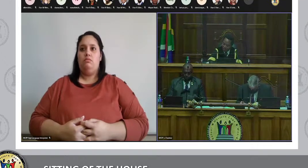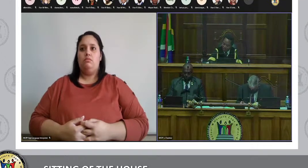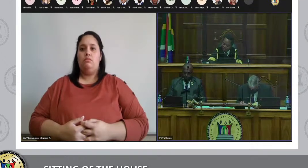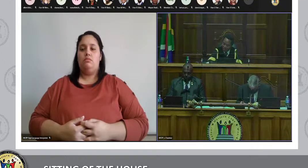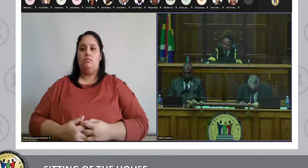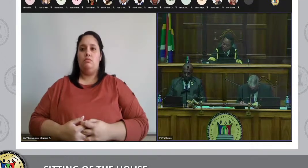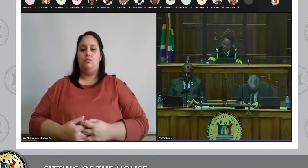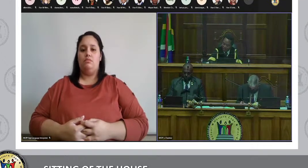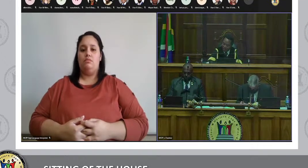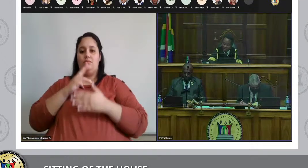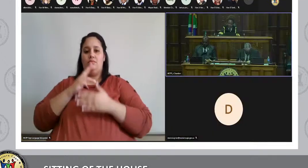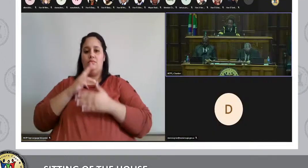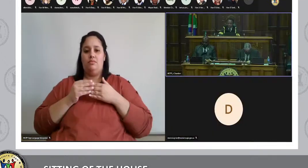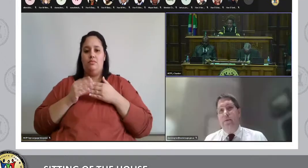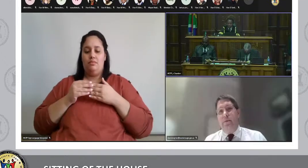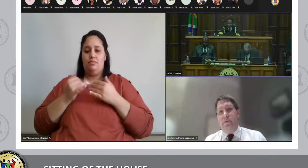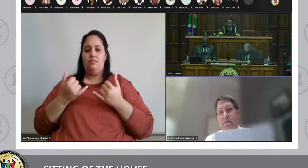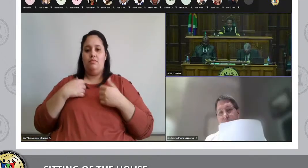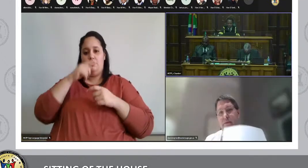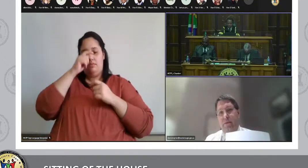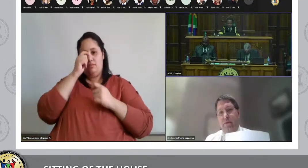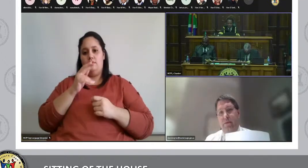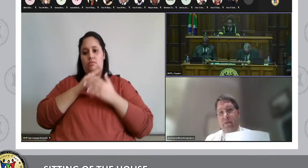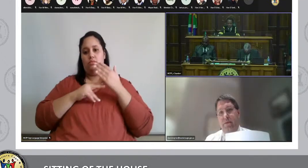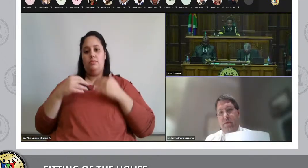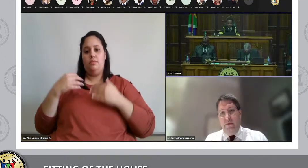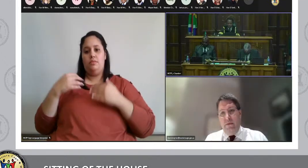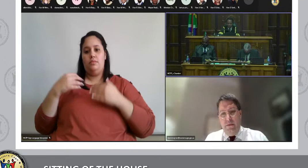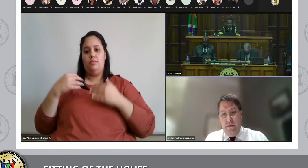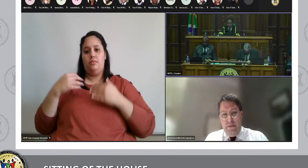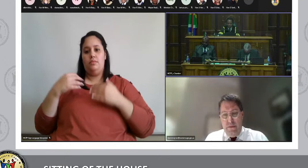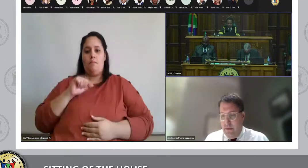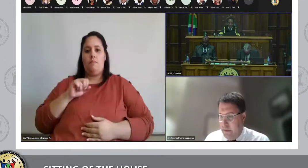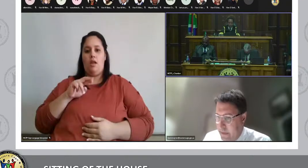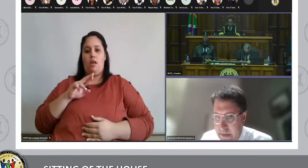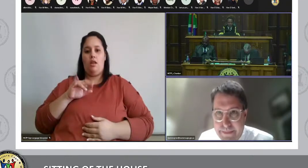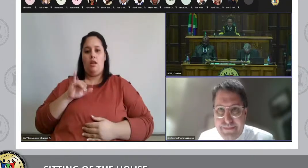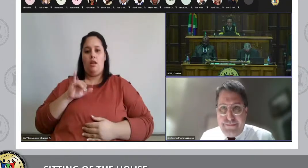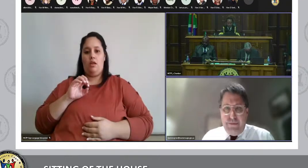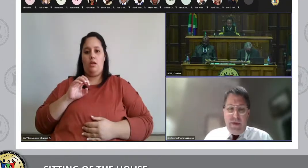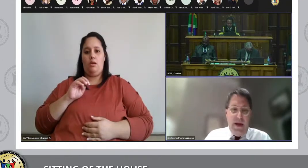Honorable members, I now recognize Honorable Minister Mania.